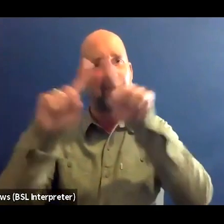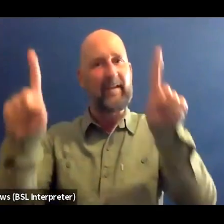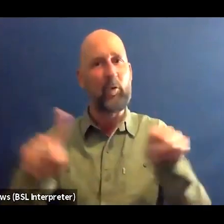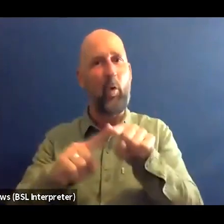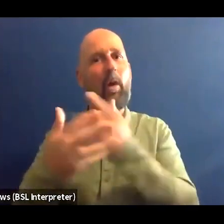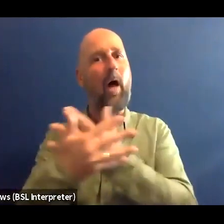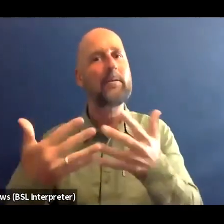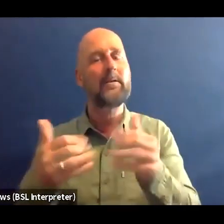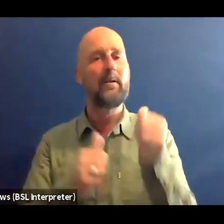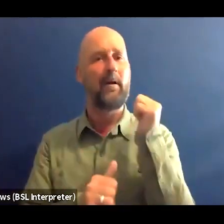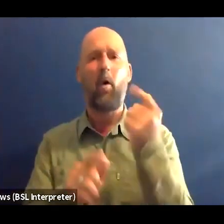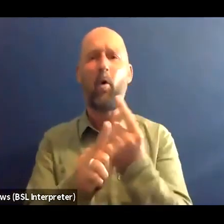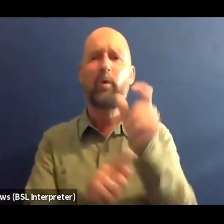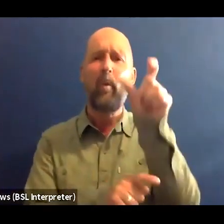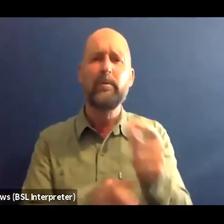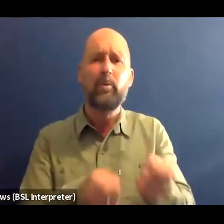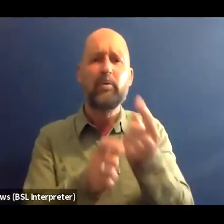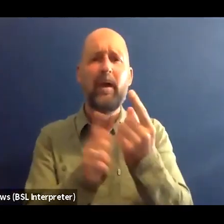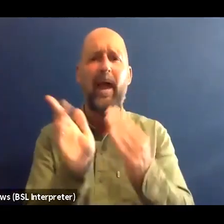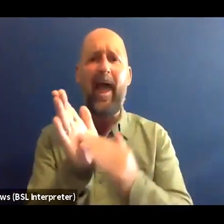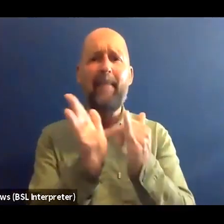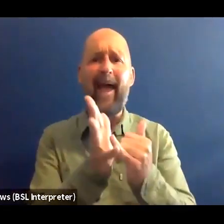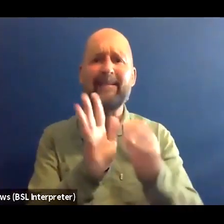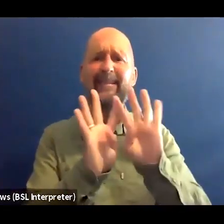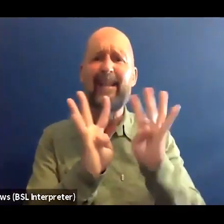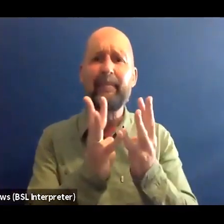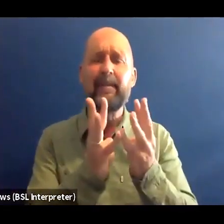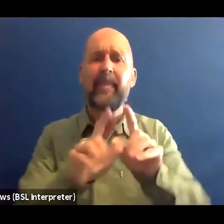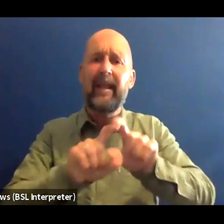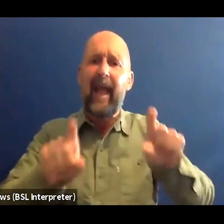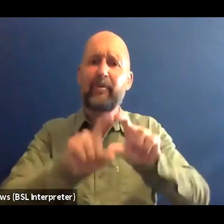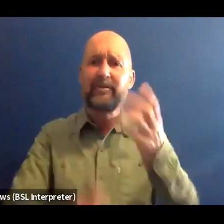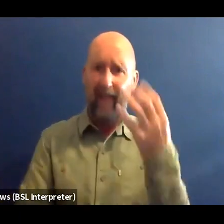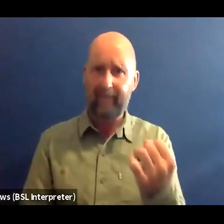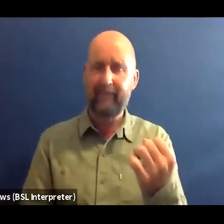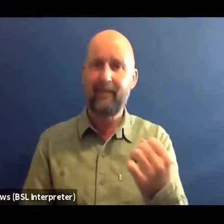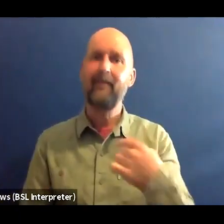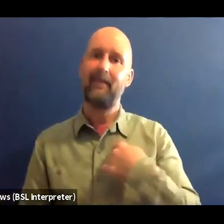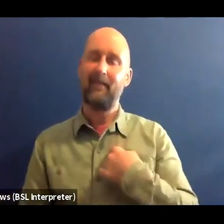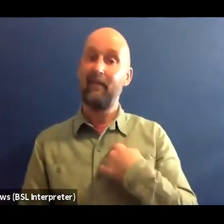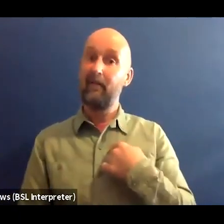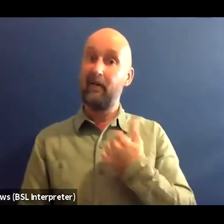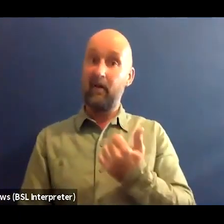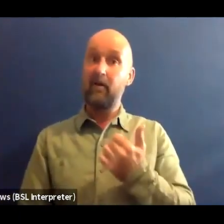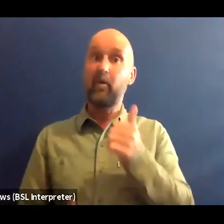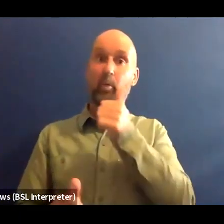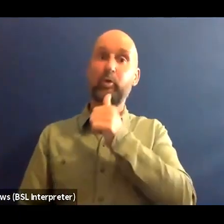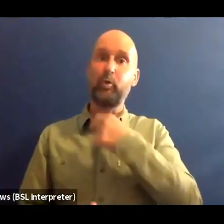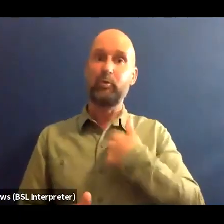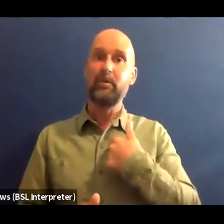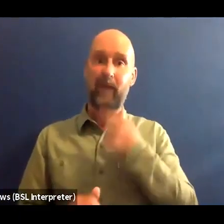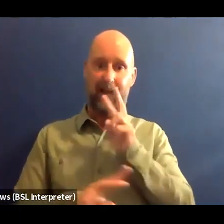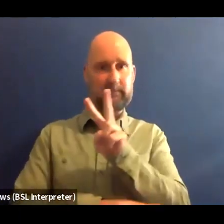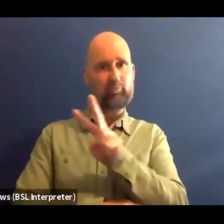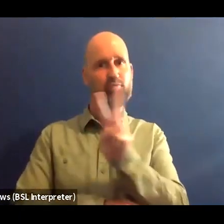it was mentioned about MS Teams and using captions, and that's again something we use, so I can use the captions on